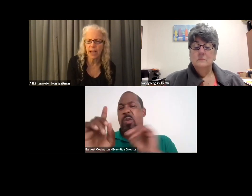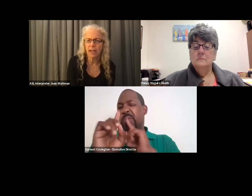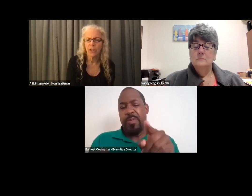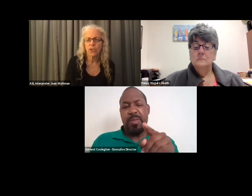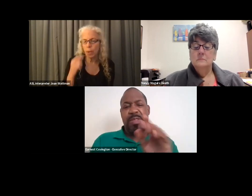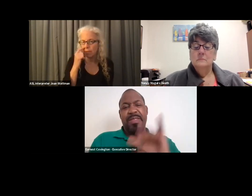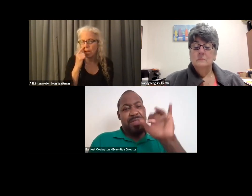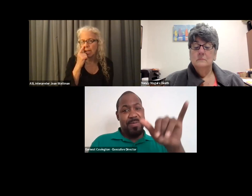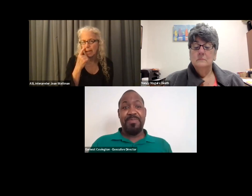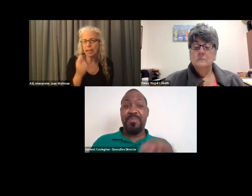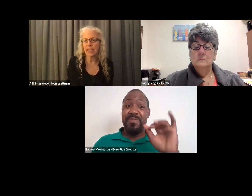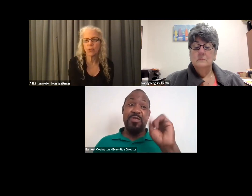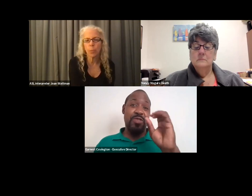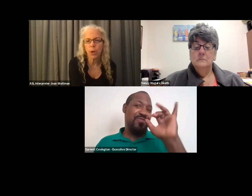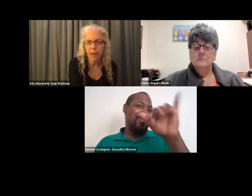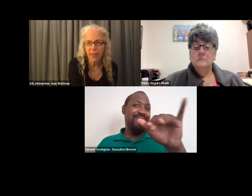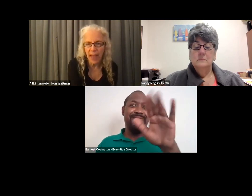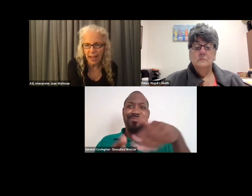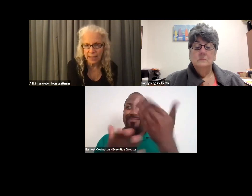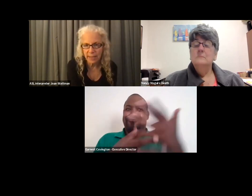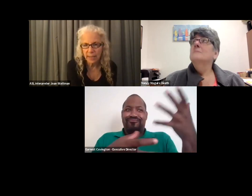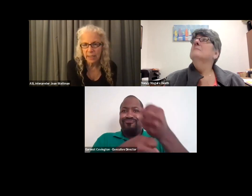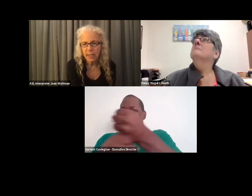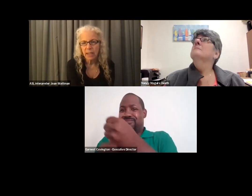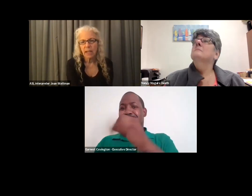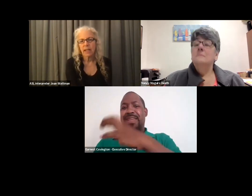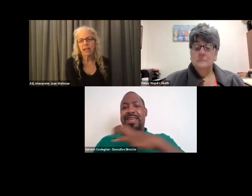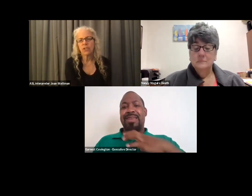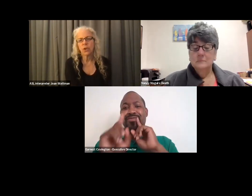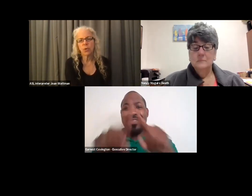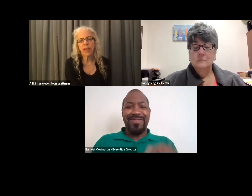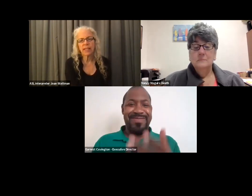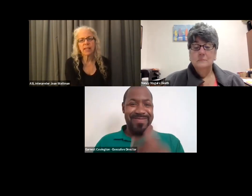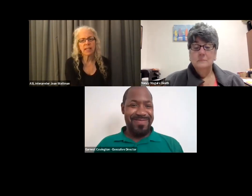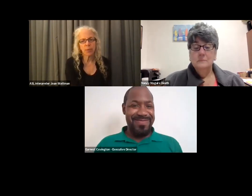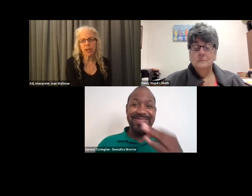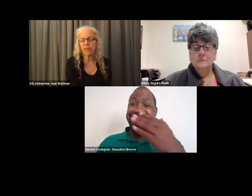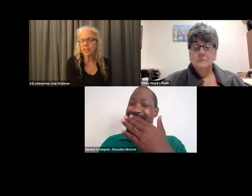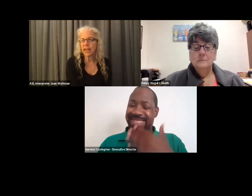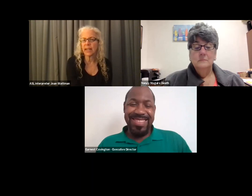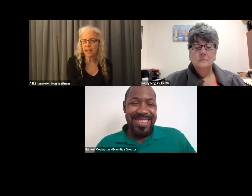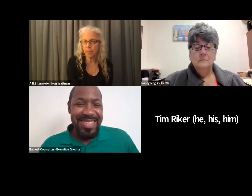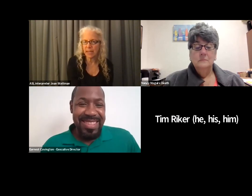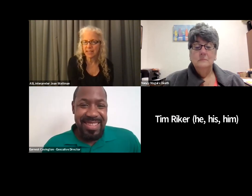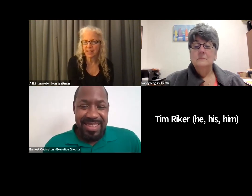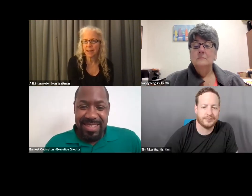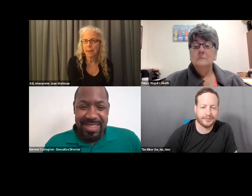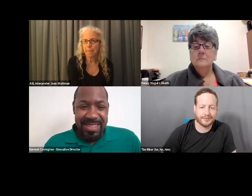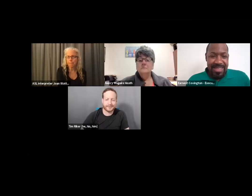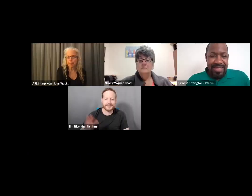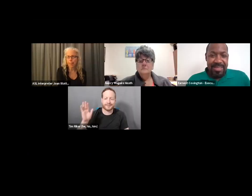with that. So we have not had anything to report about that. So that's a summary of the standing